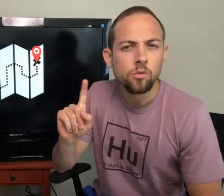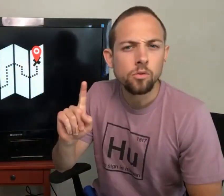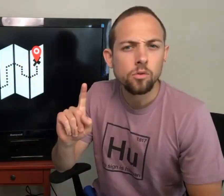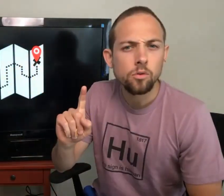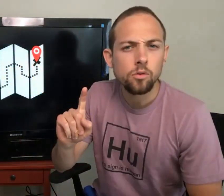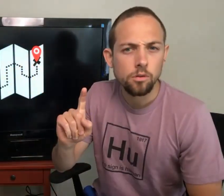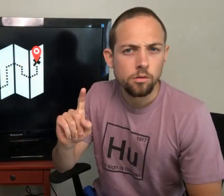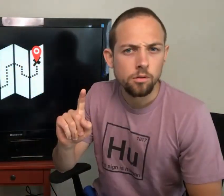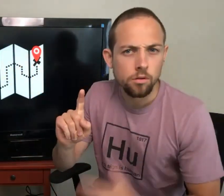Where do you live?